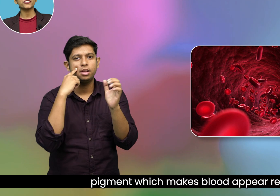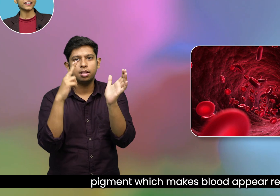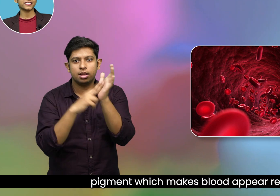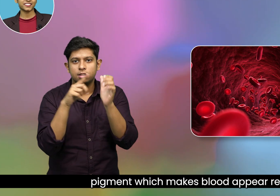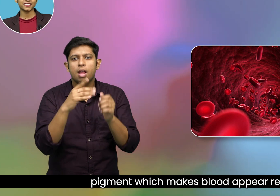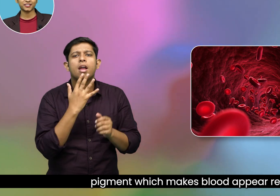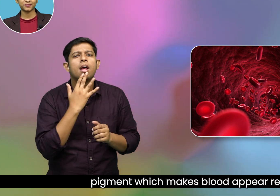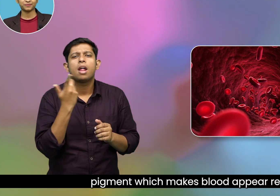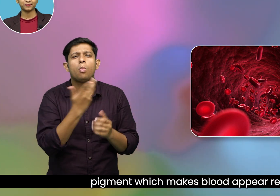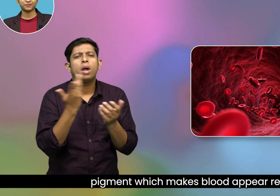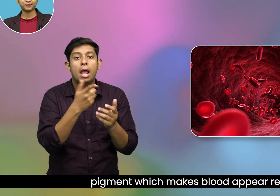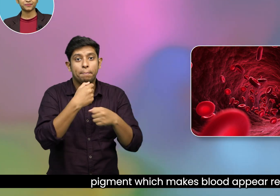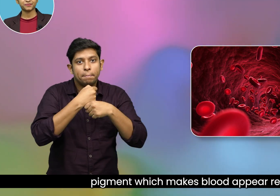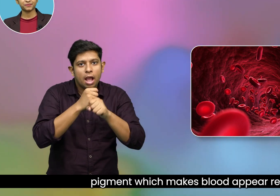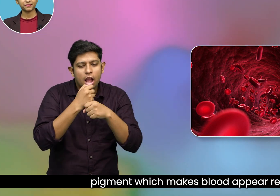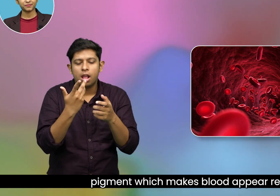appear red.